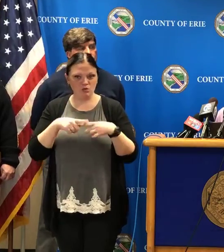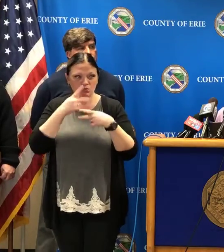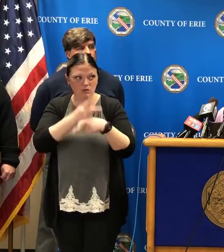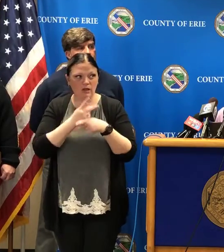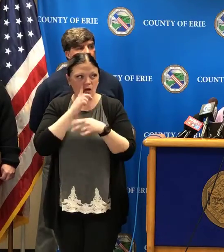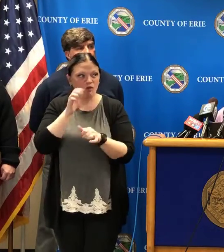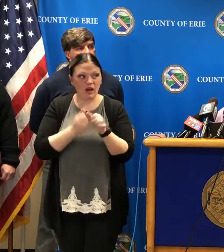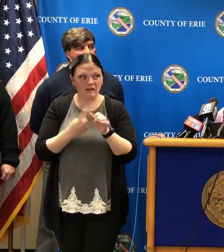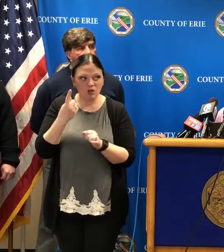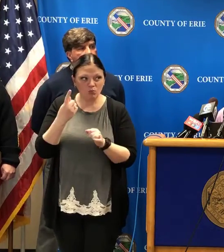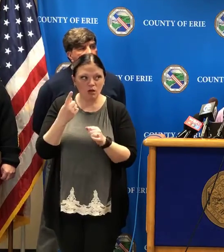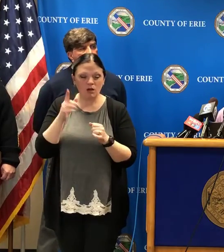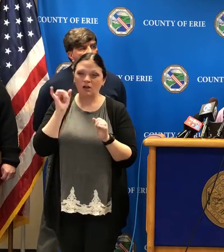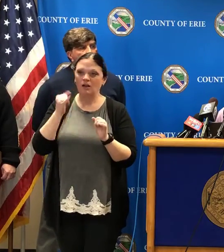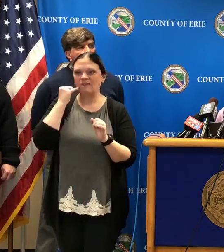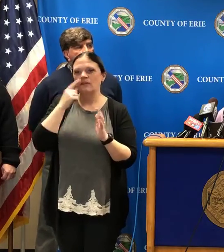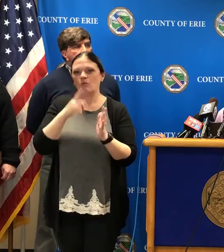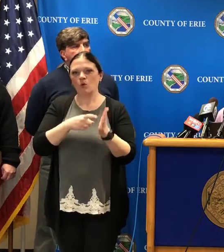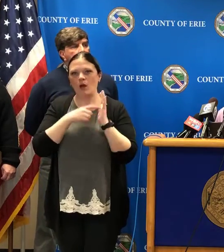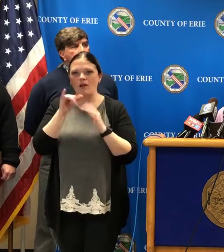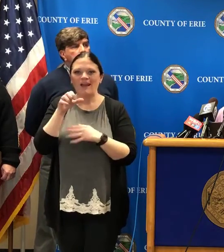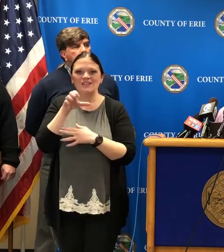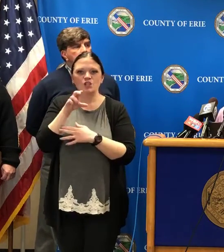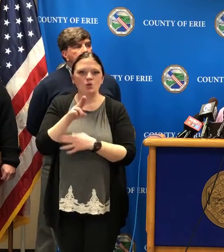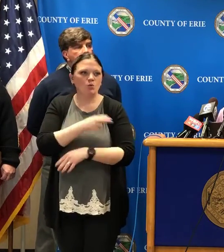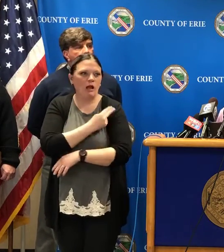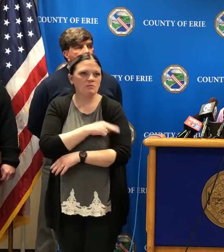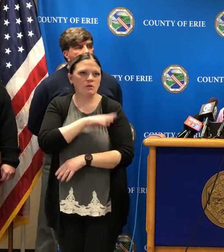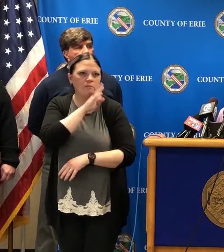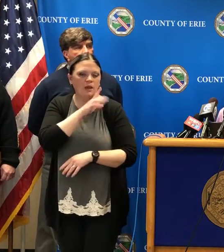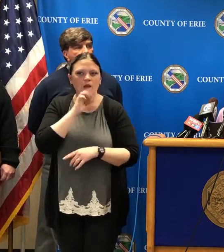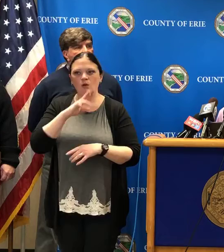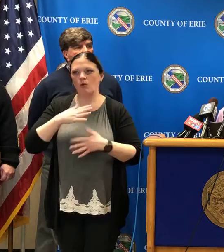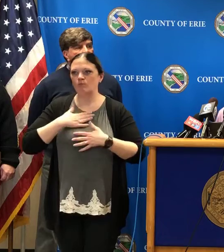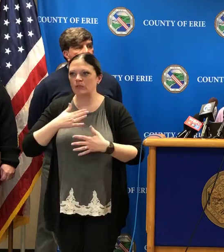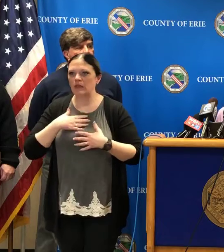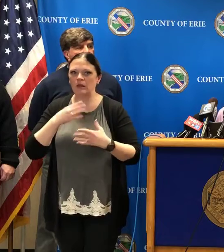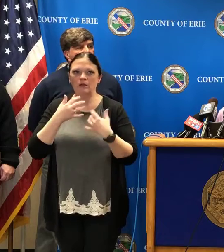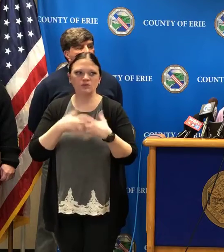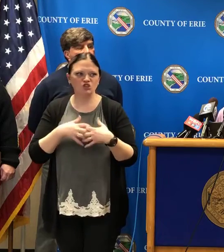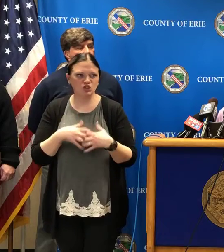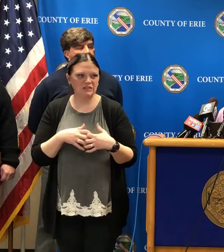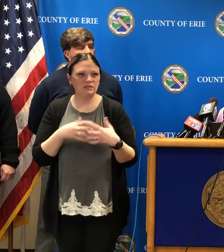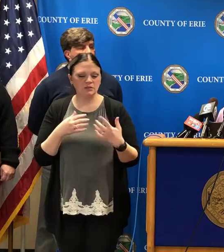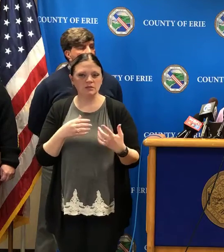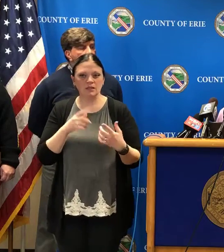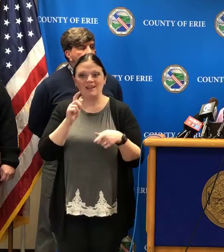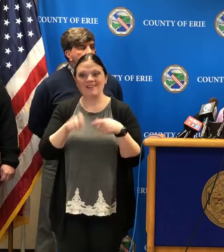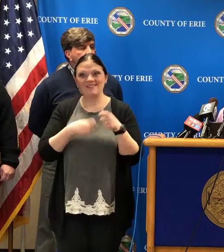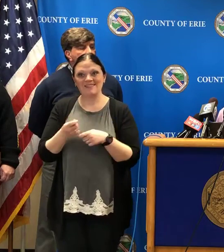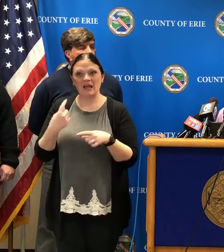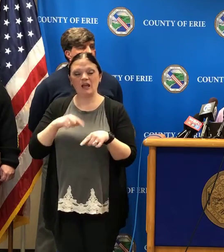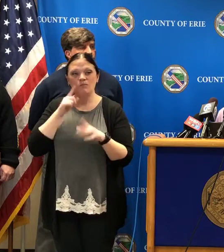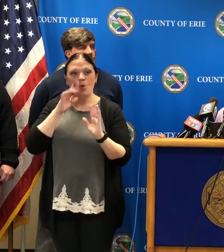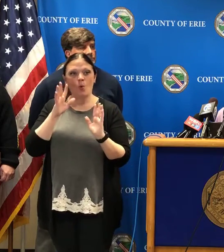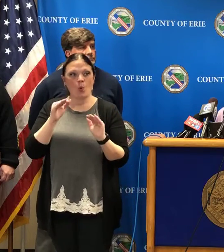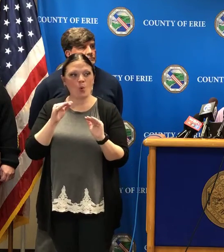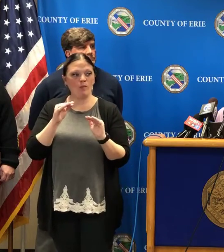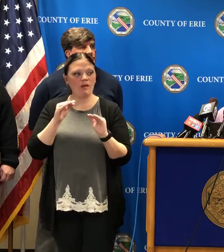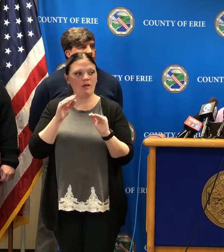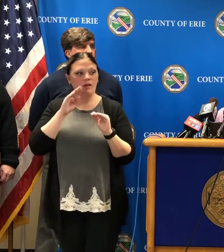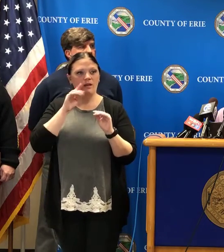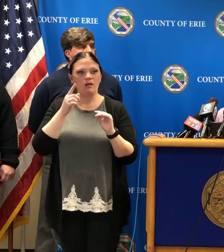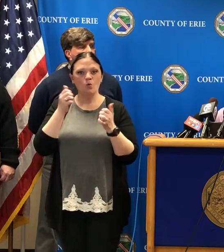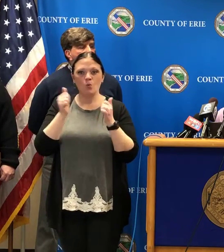for everybody who requires an ICU bed or ventilation or ECMO. Instead, you know, we're hoping we'll get to the